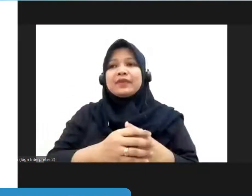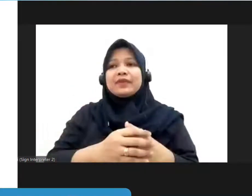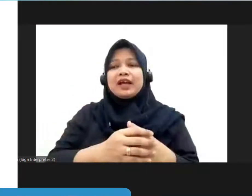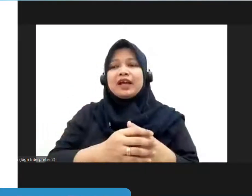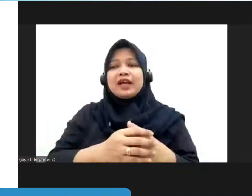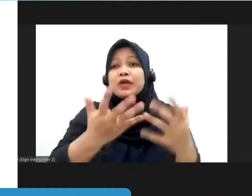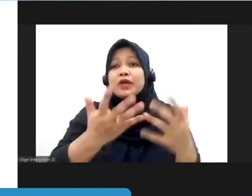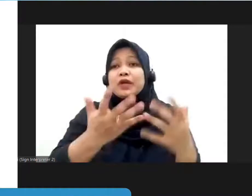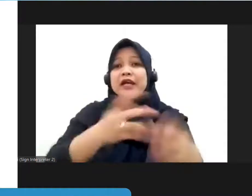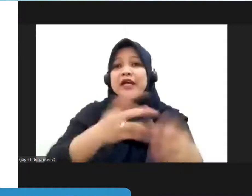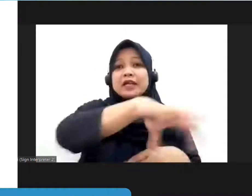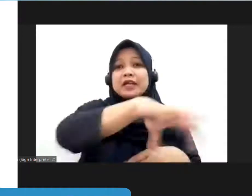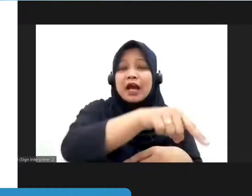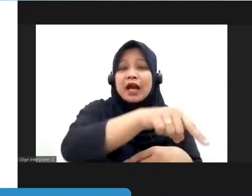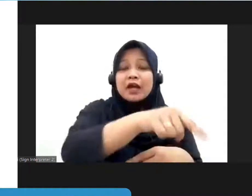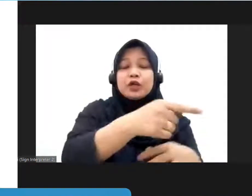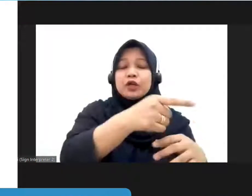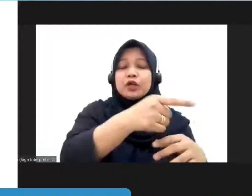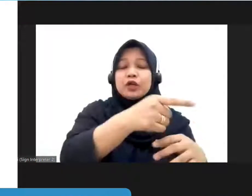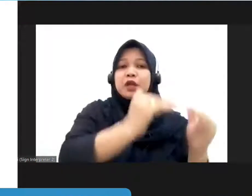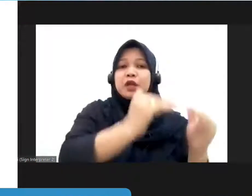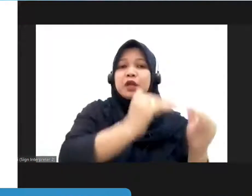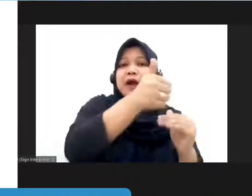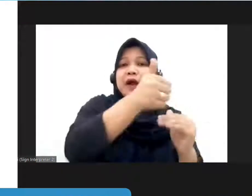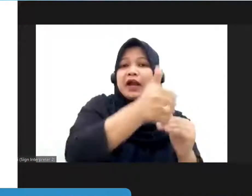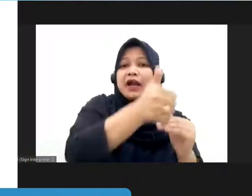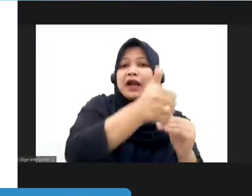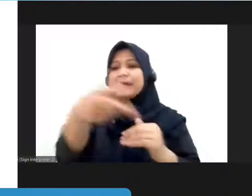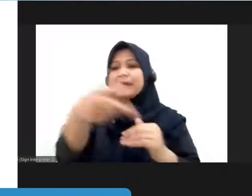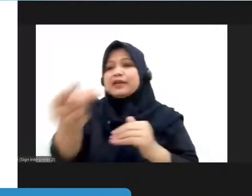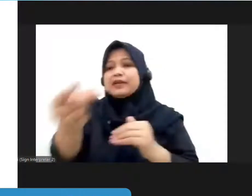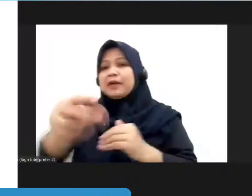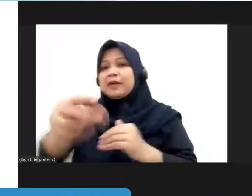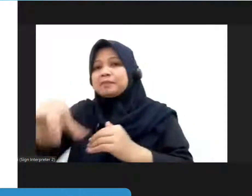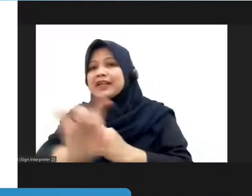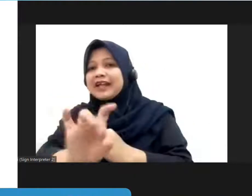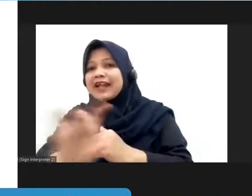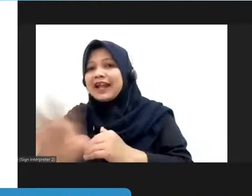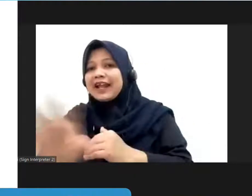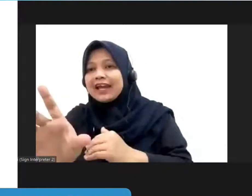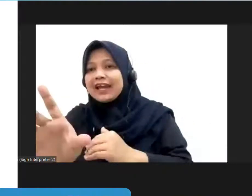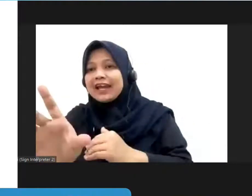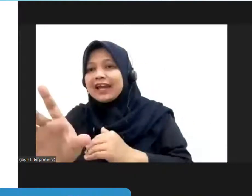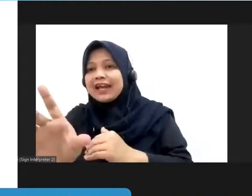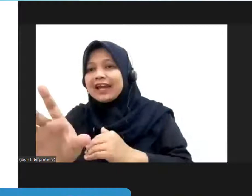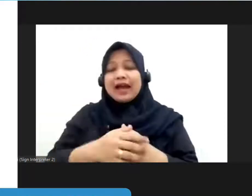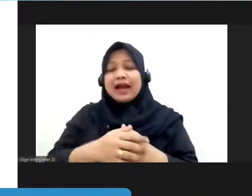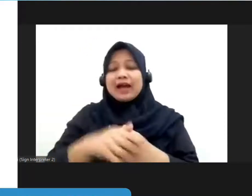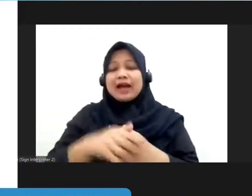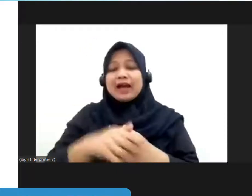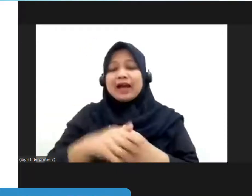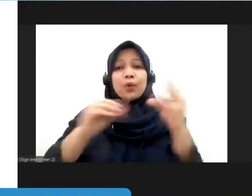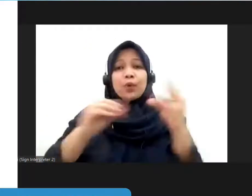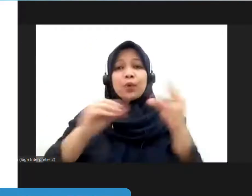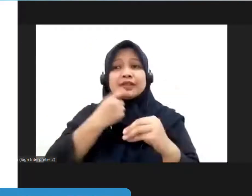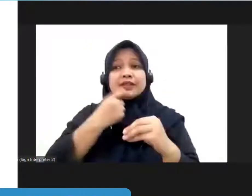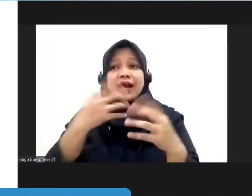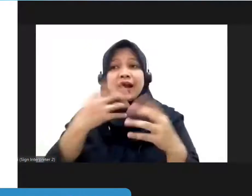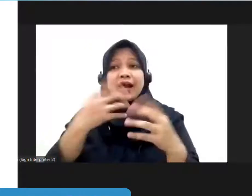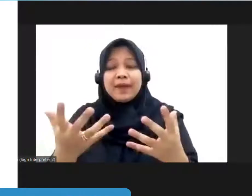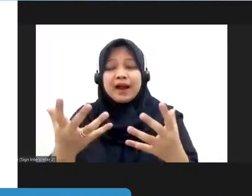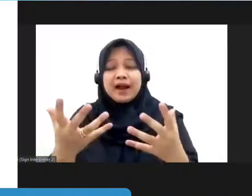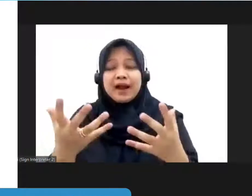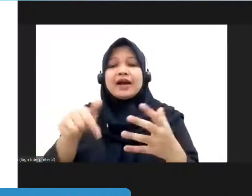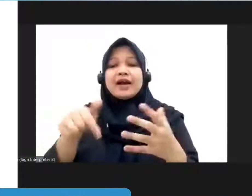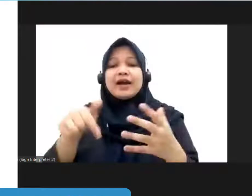where there was no kind of intervention around that. And I'm talking about within the urban areas because, of